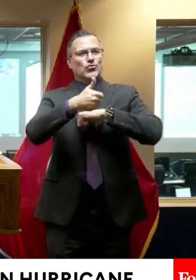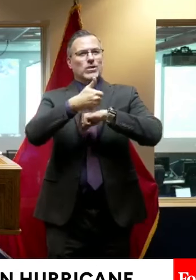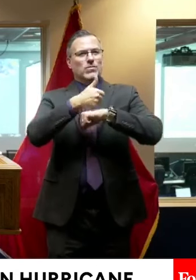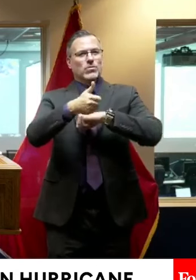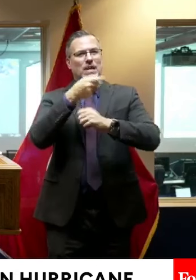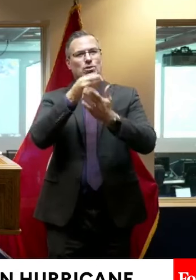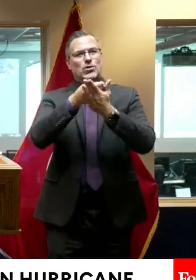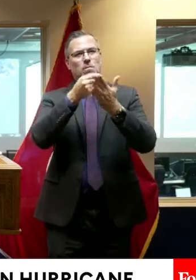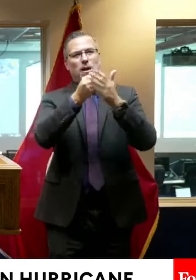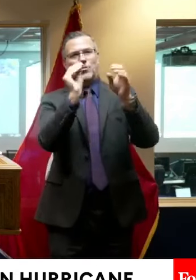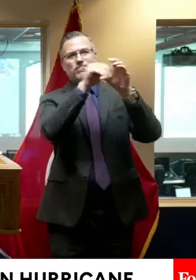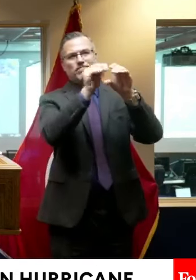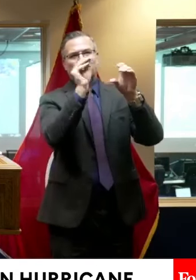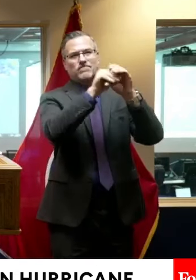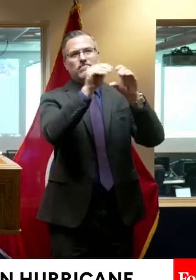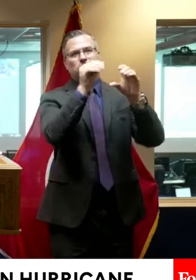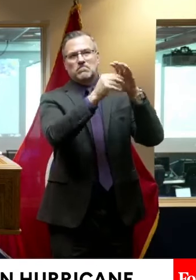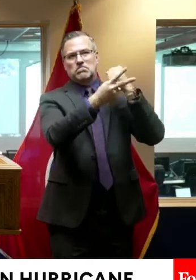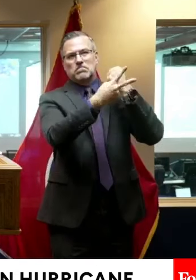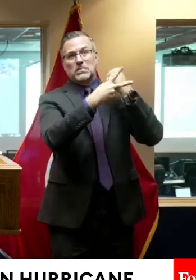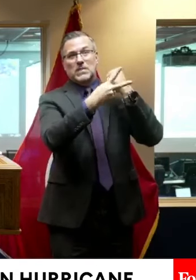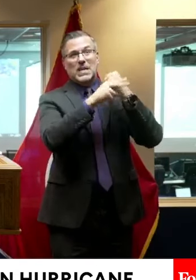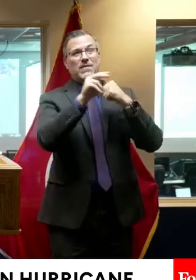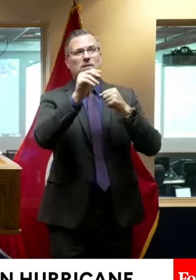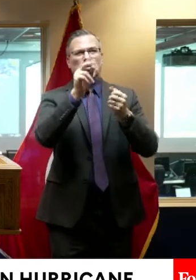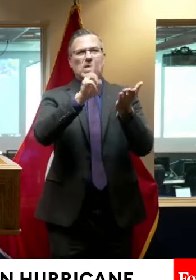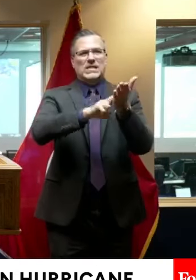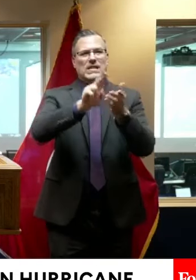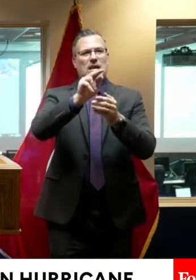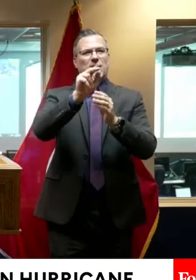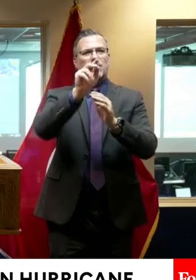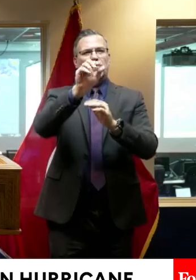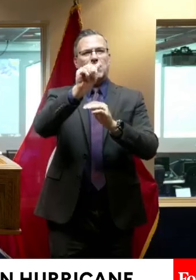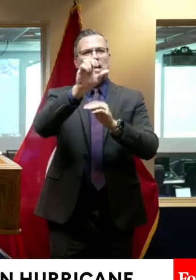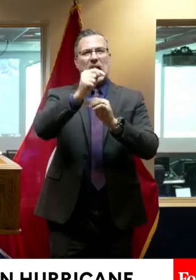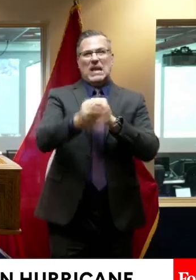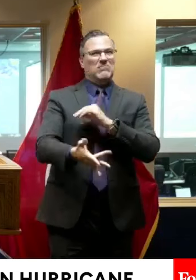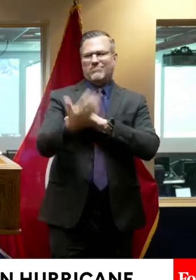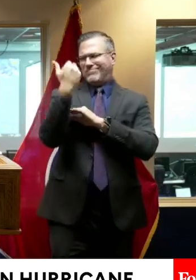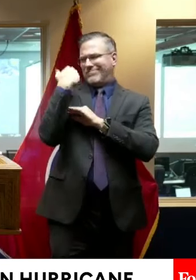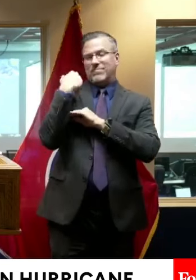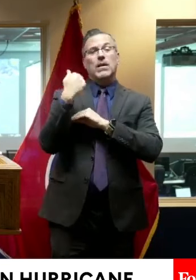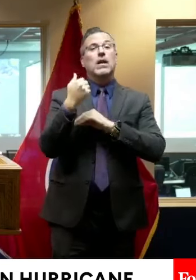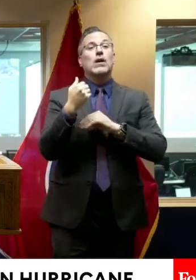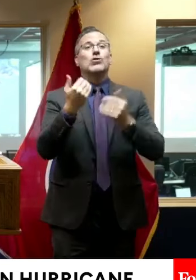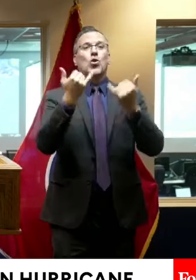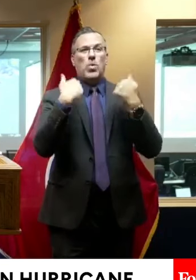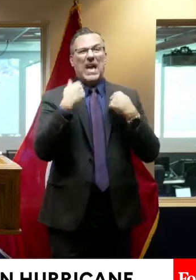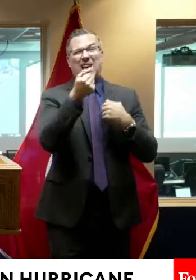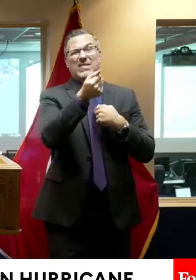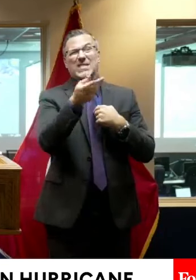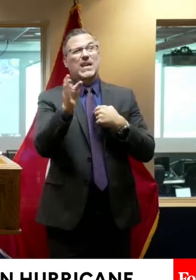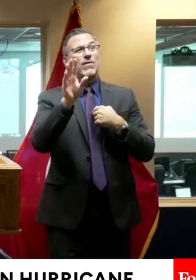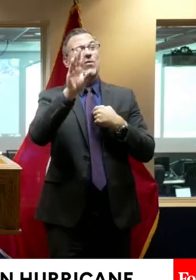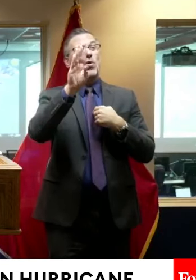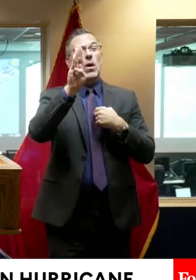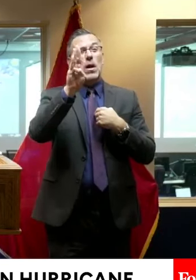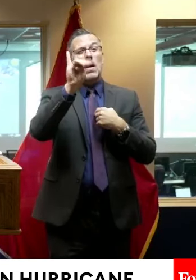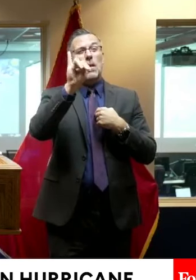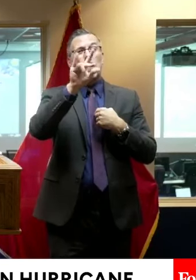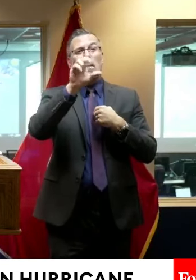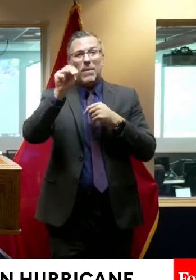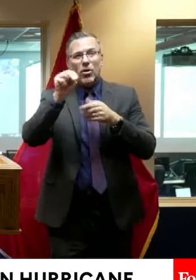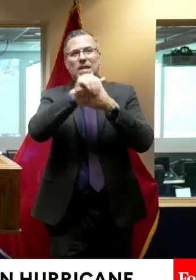put billions of dollars into our highway funds. So we have dollars